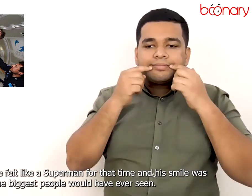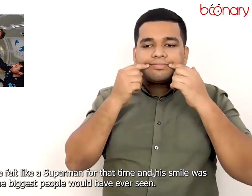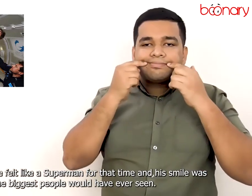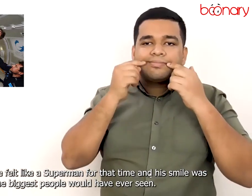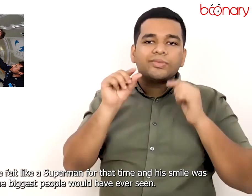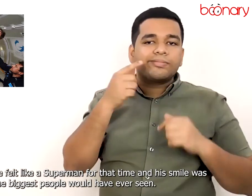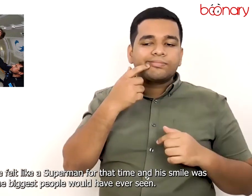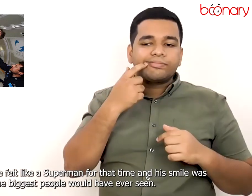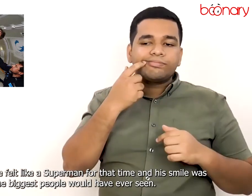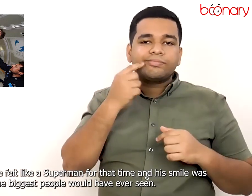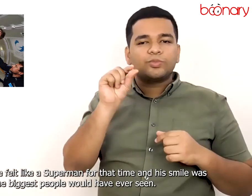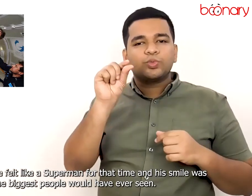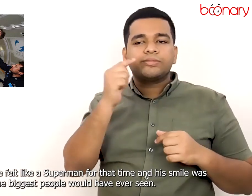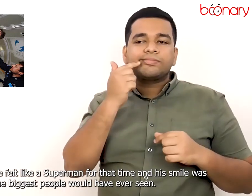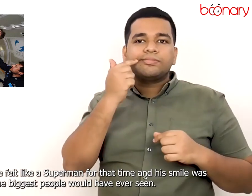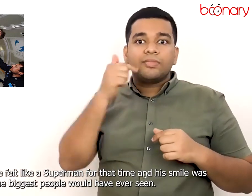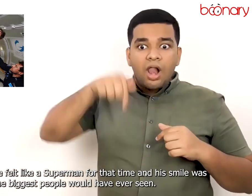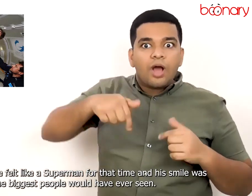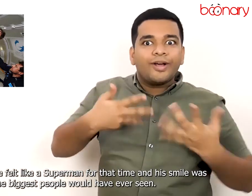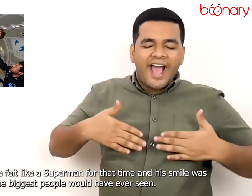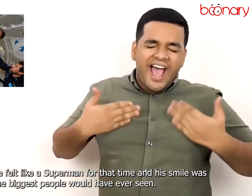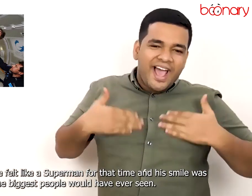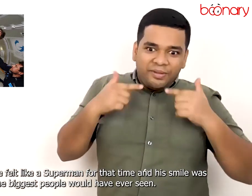biggest people would have ever seen.